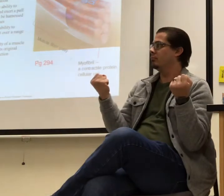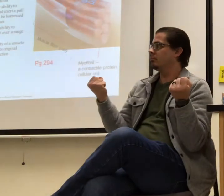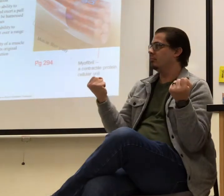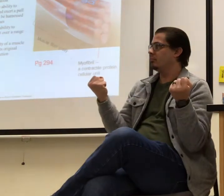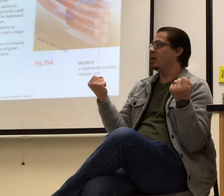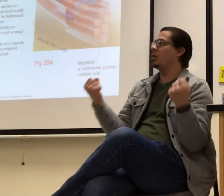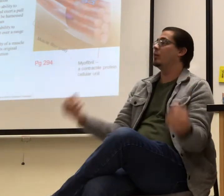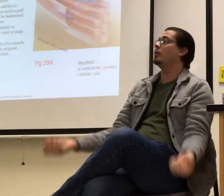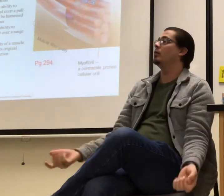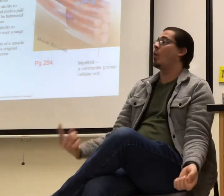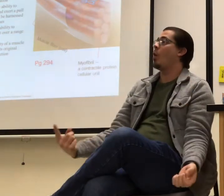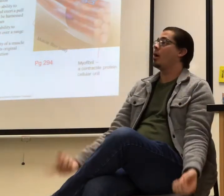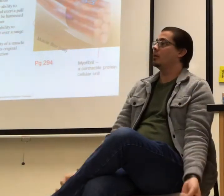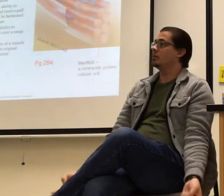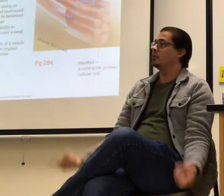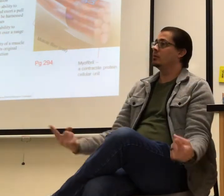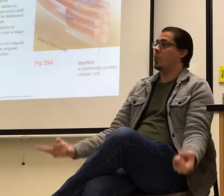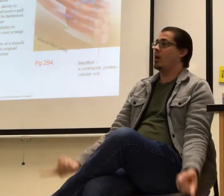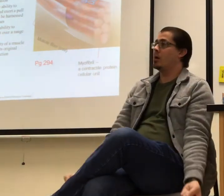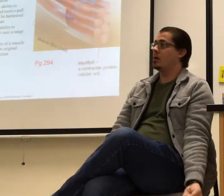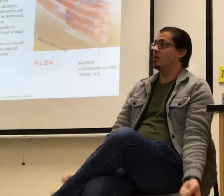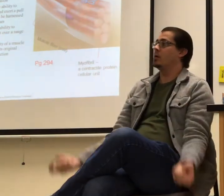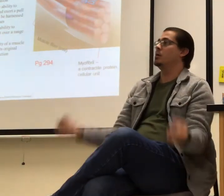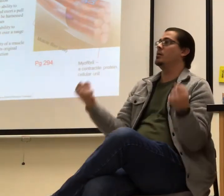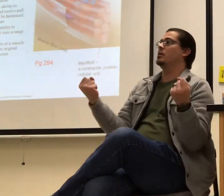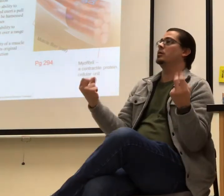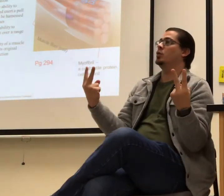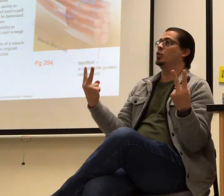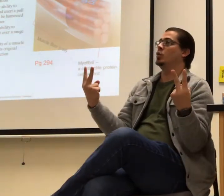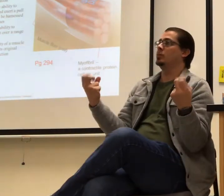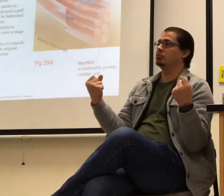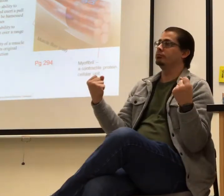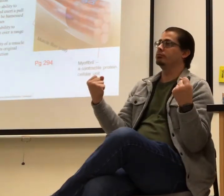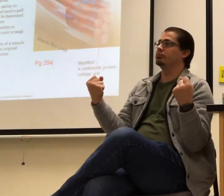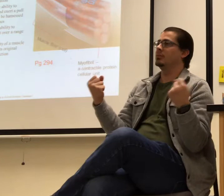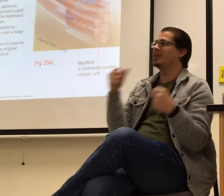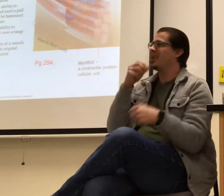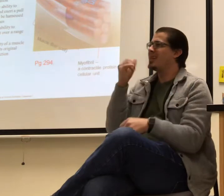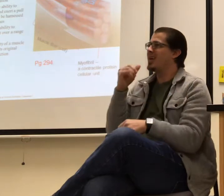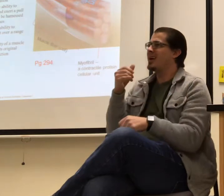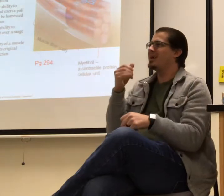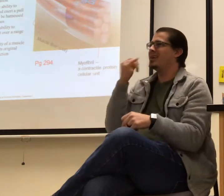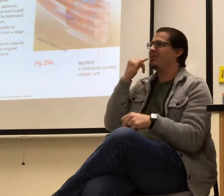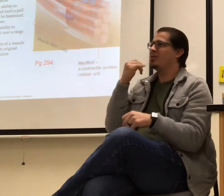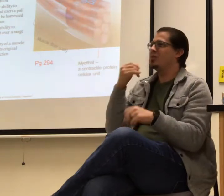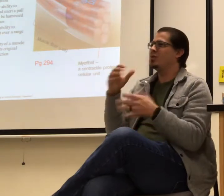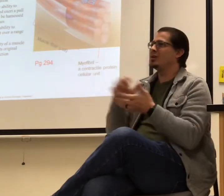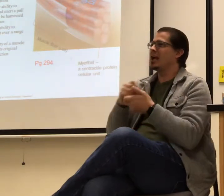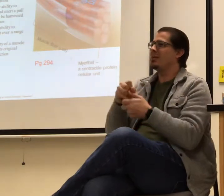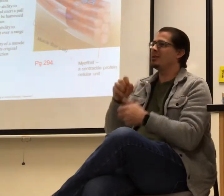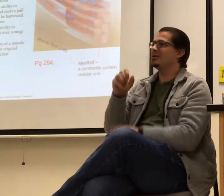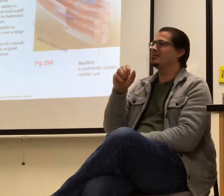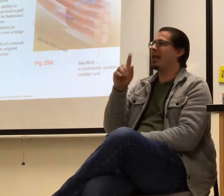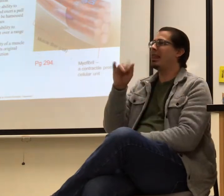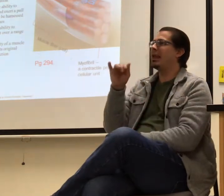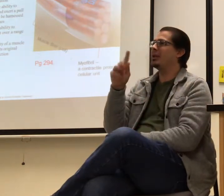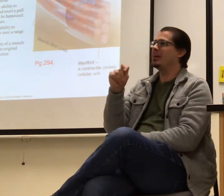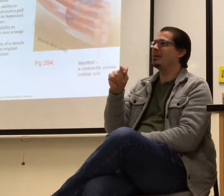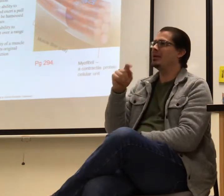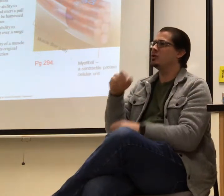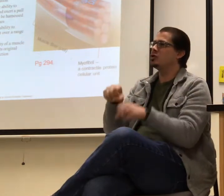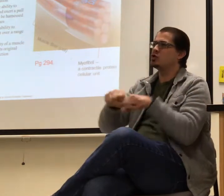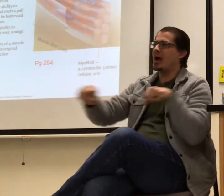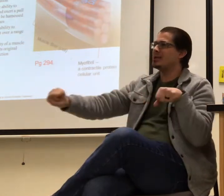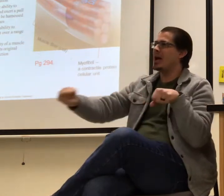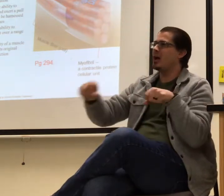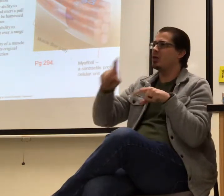And the muscle will work just the same. It's not like when you sprain a ligament, it gets stretched out and it's injured. Muscle's not like that. You can still